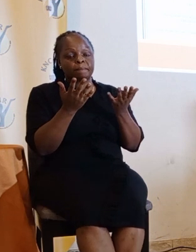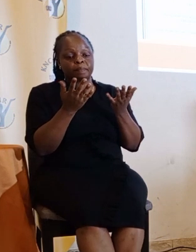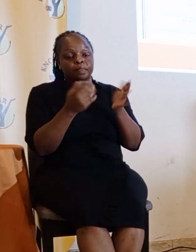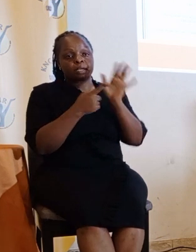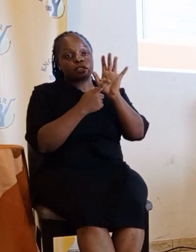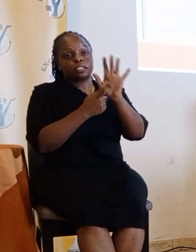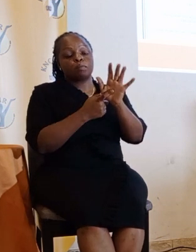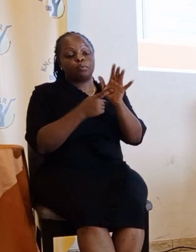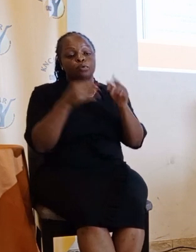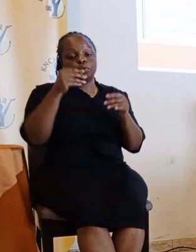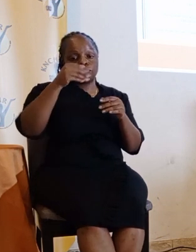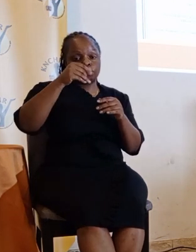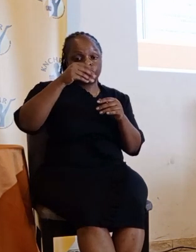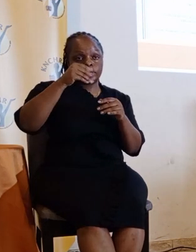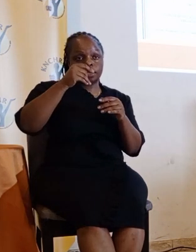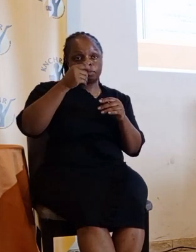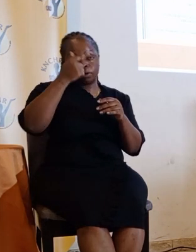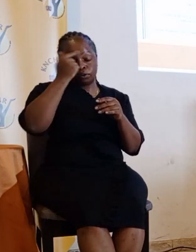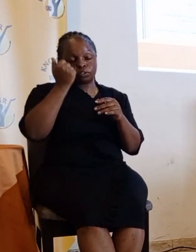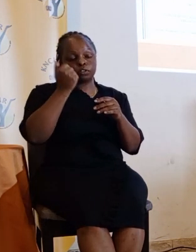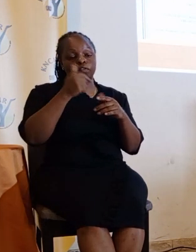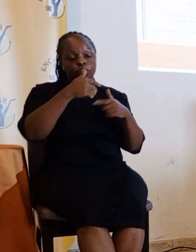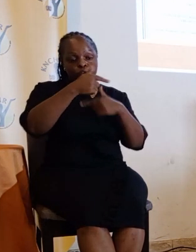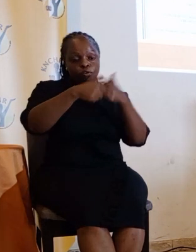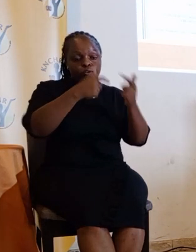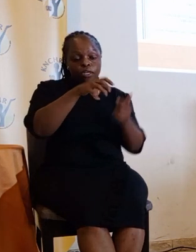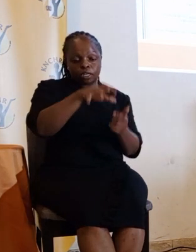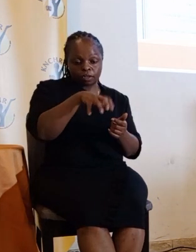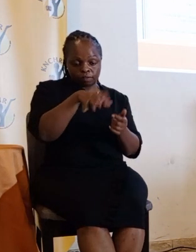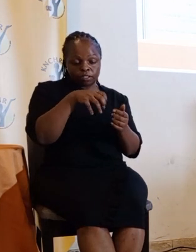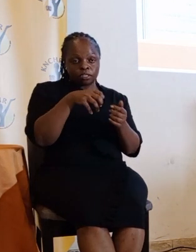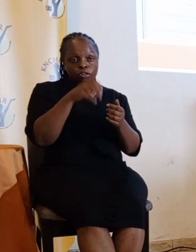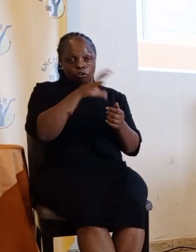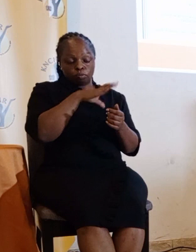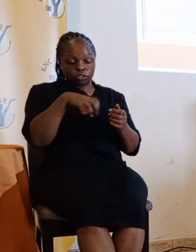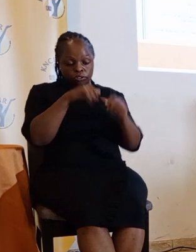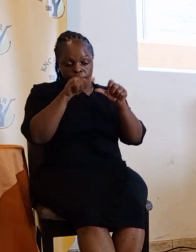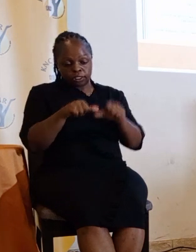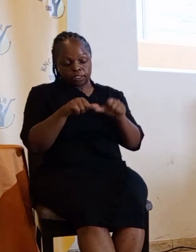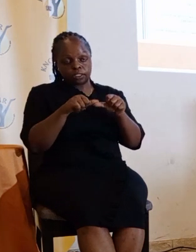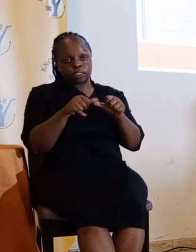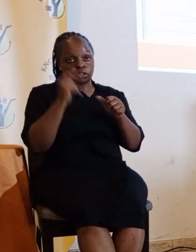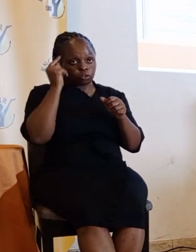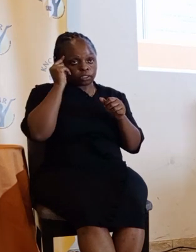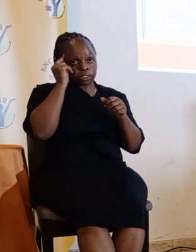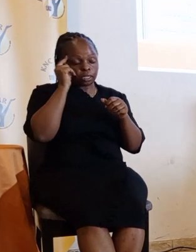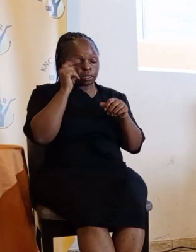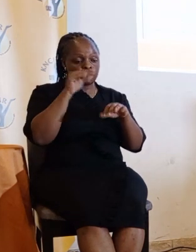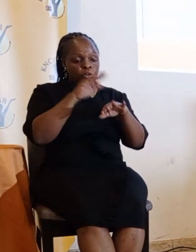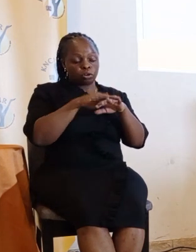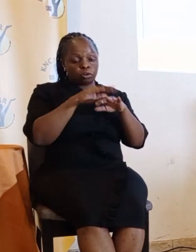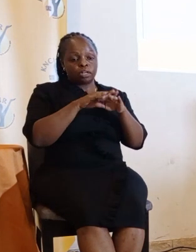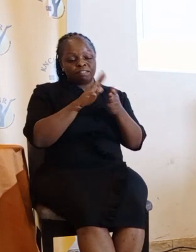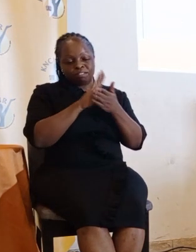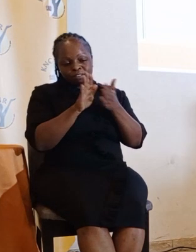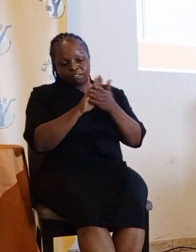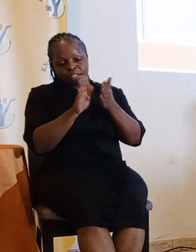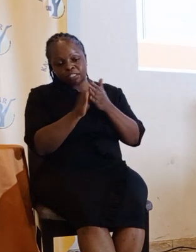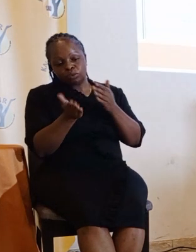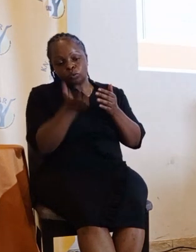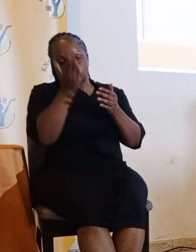such as unga, due to the ongoing harvests, the Commission remains concerned at the rapidly escalating cost